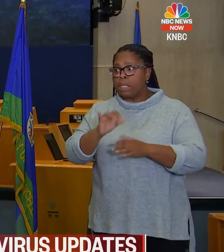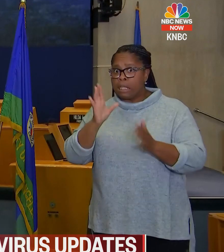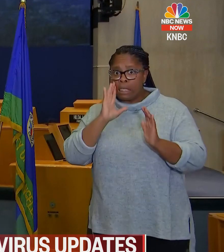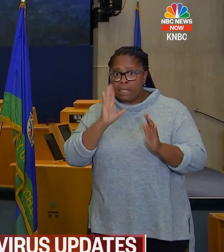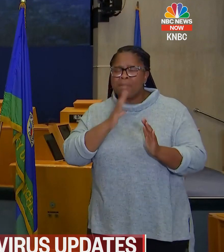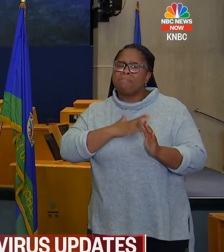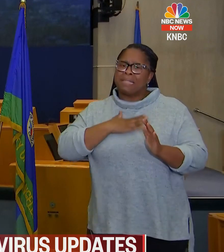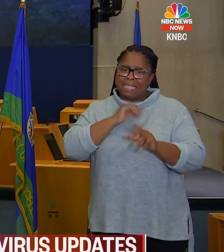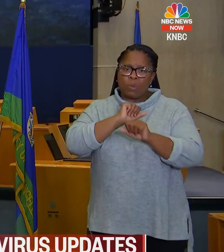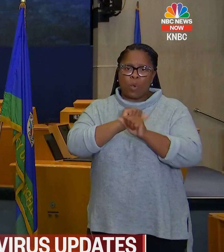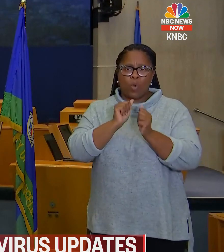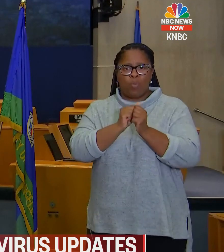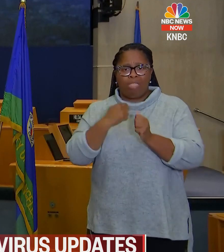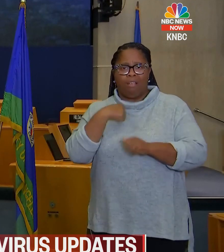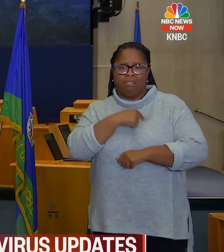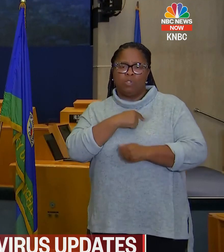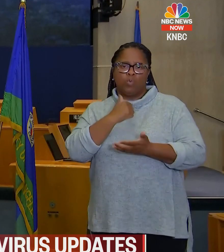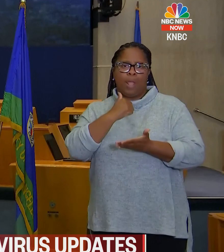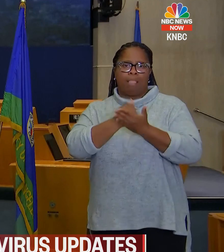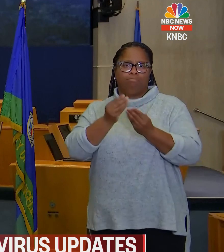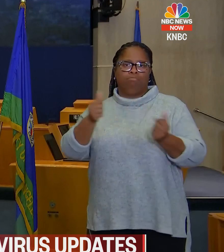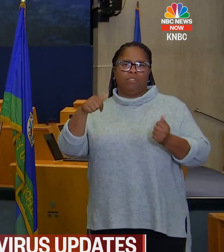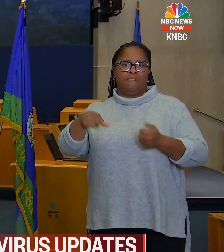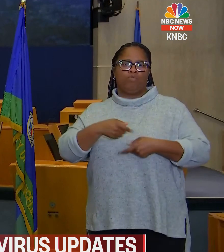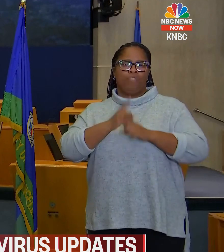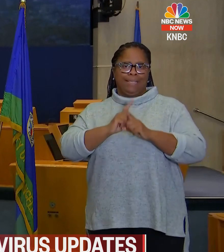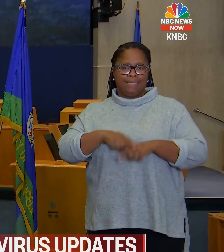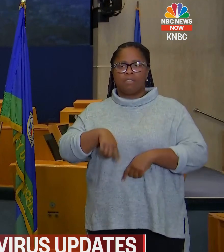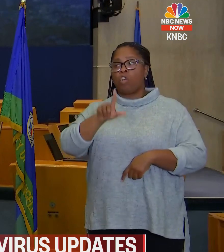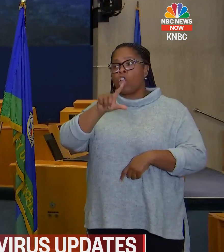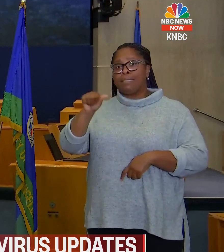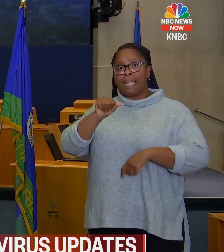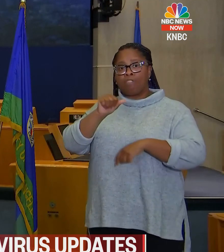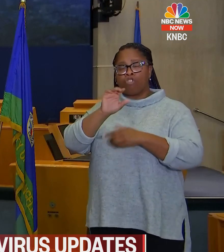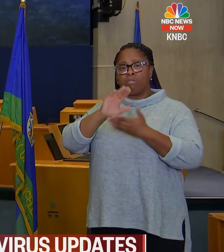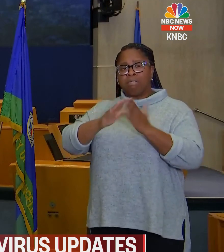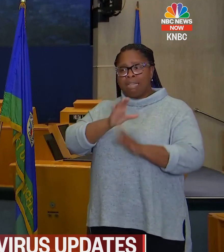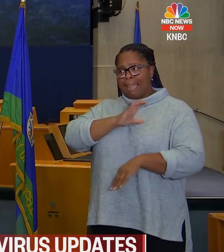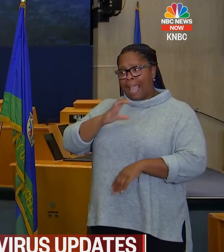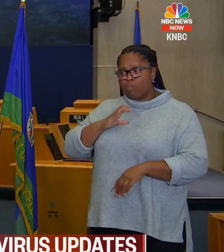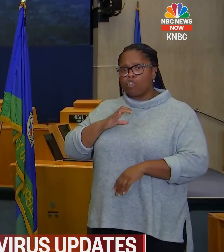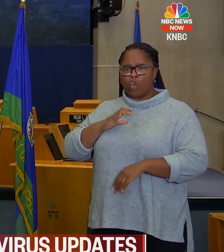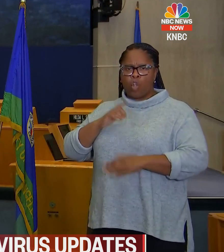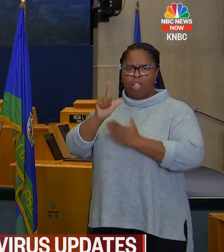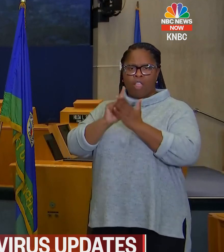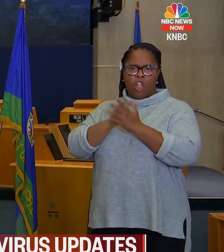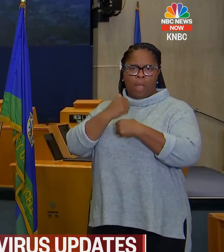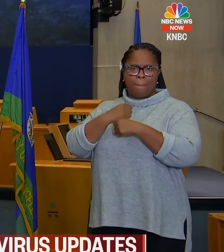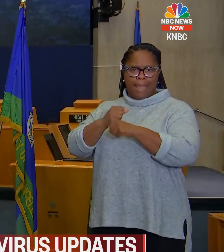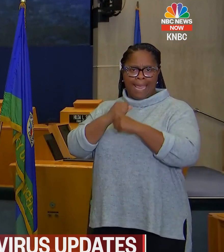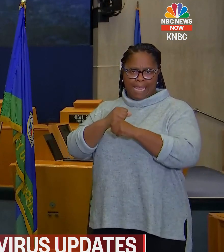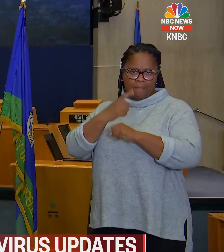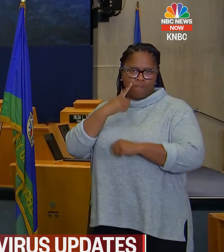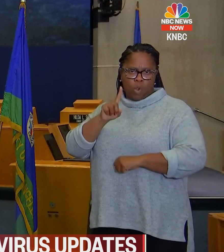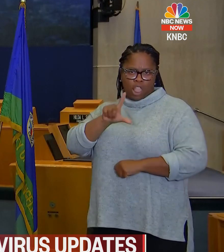us to address this crisis. And the Los Angeles City Council, the legislative body of the City of Los Angeles, will continue